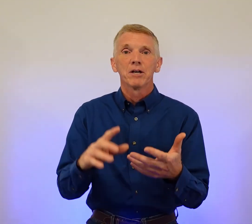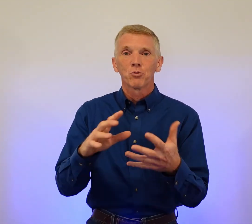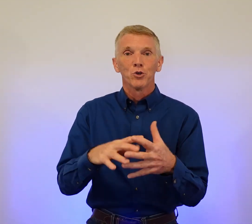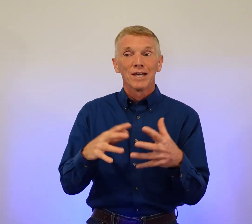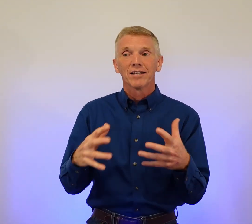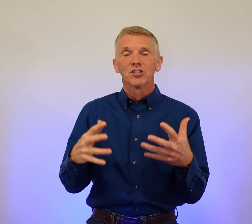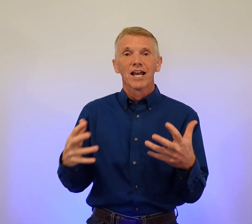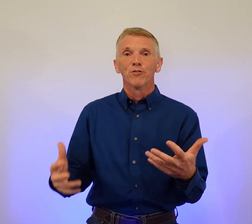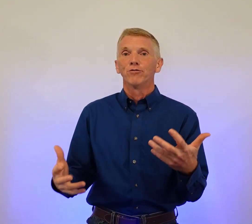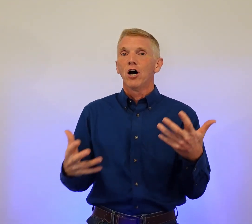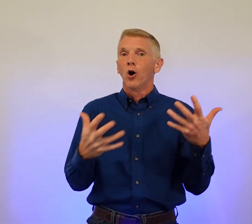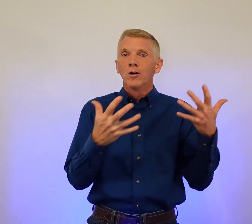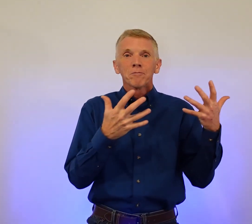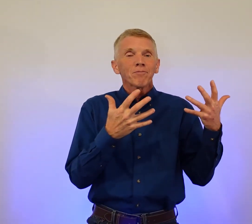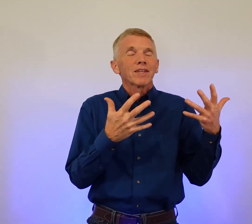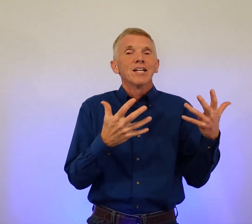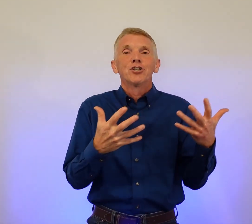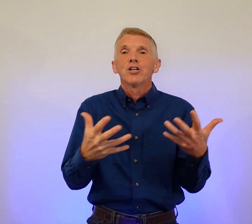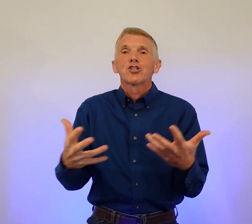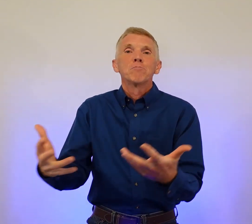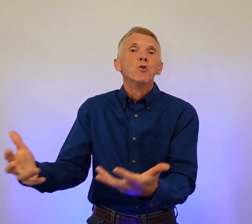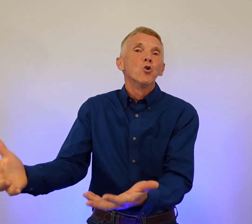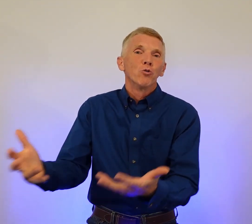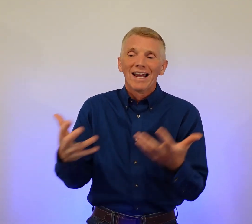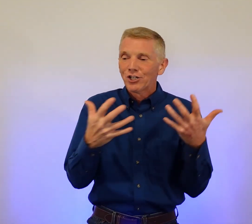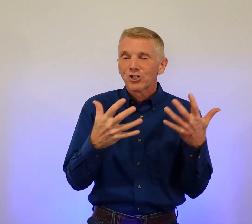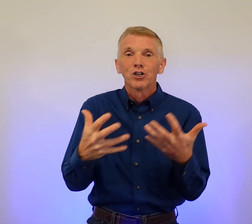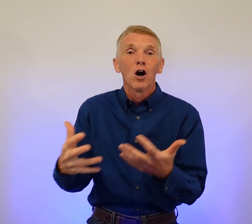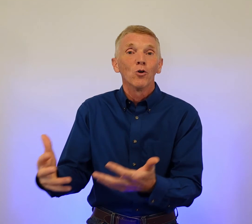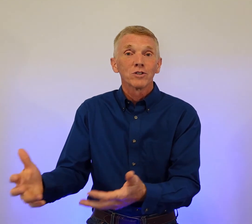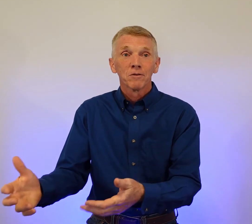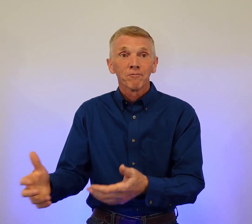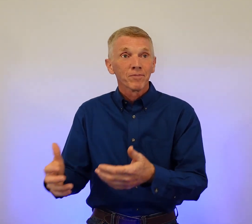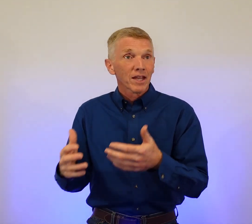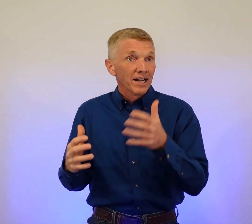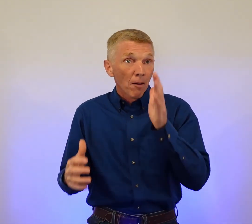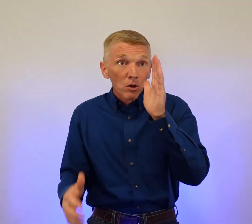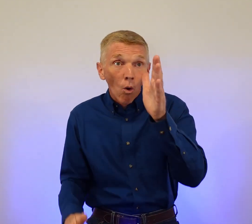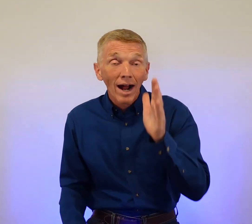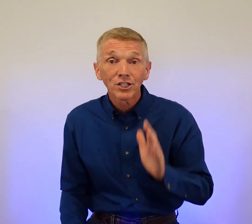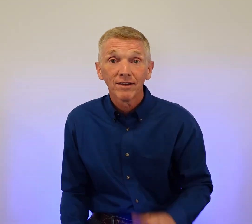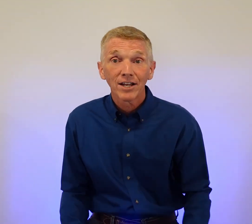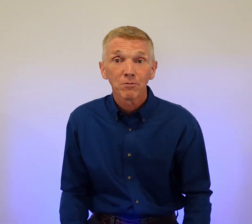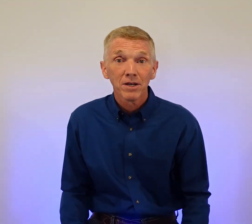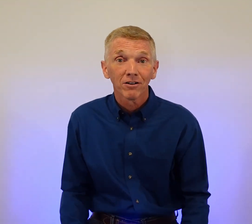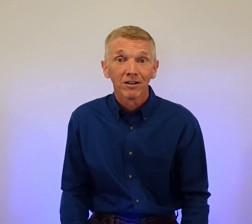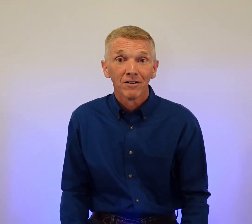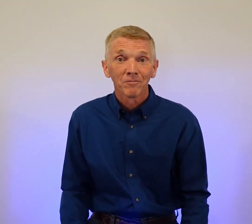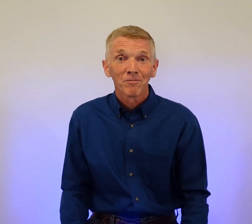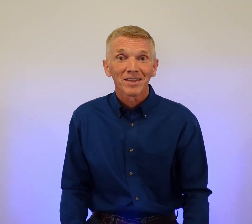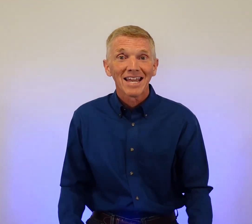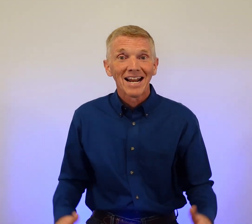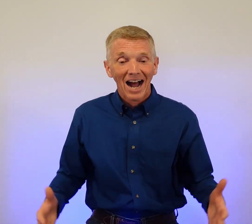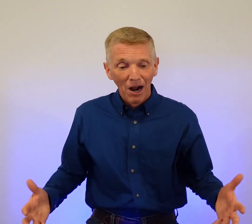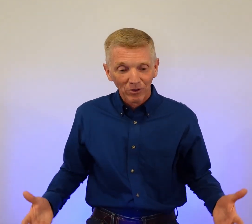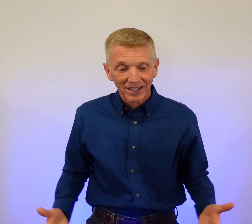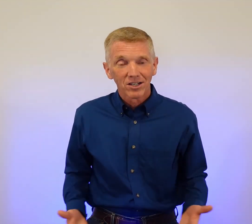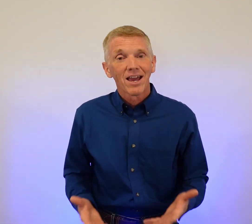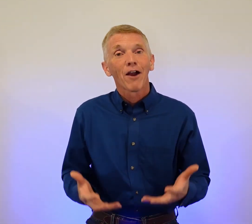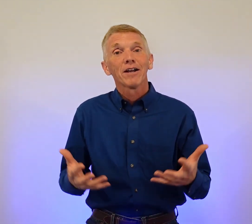when you get in a state of flow, it's just smooth, right? It just goes. And I'll be watching that speaker, and I will get carried